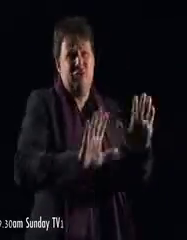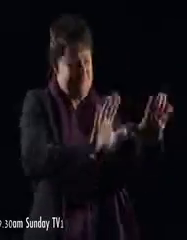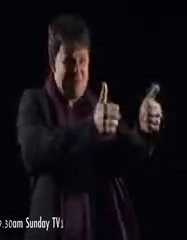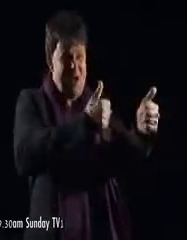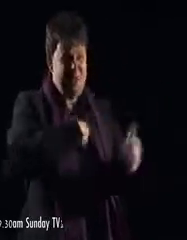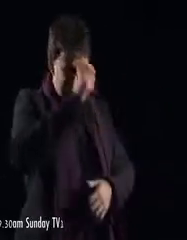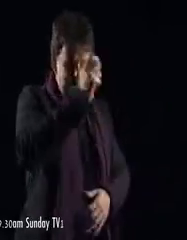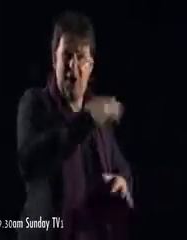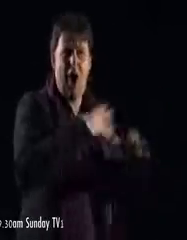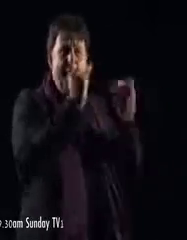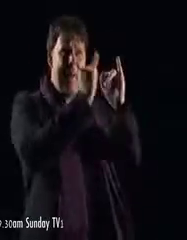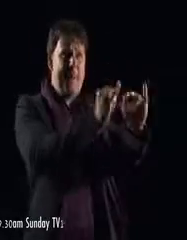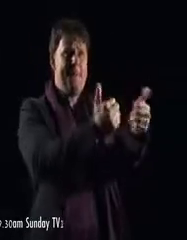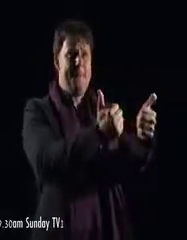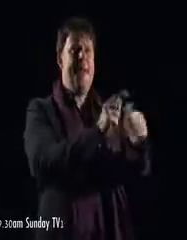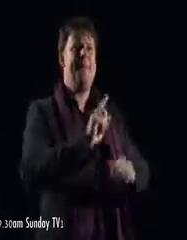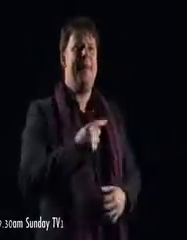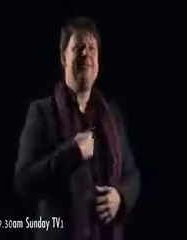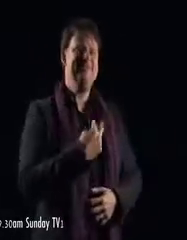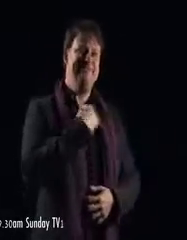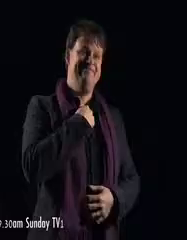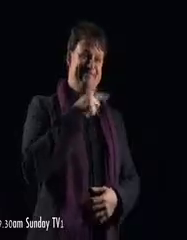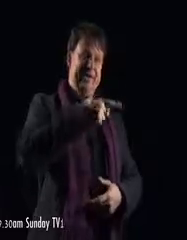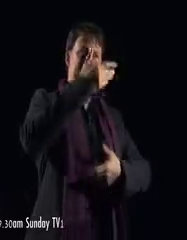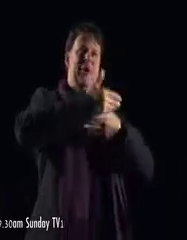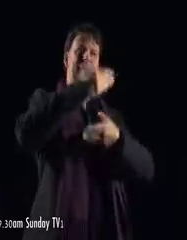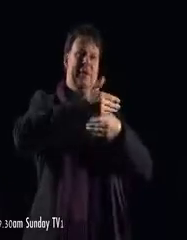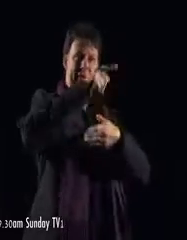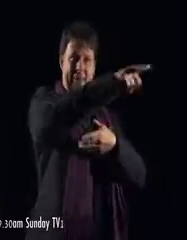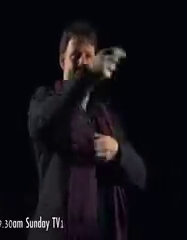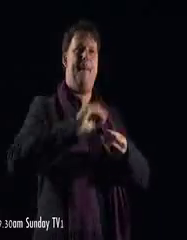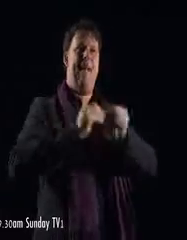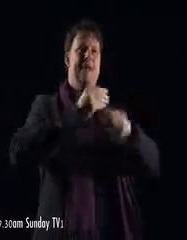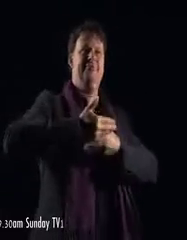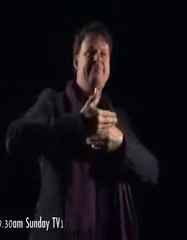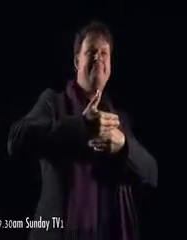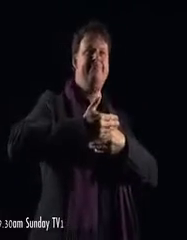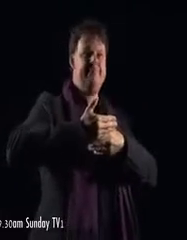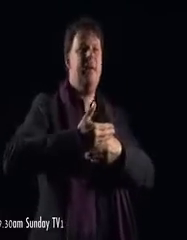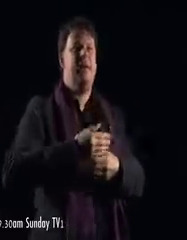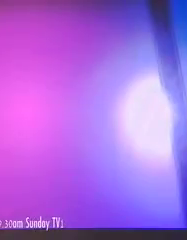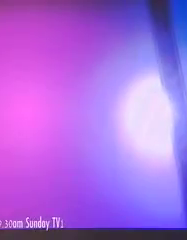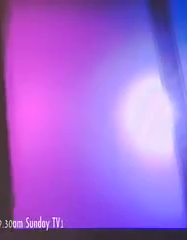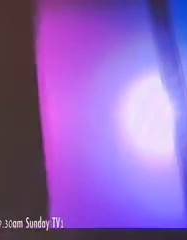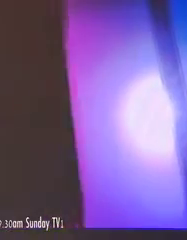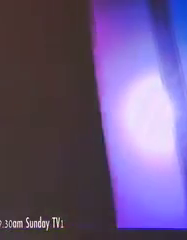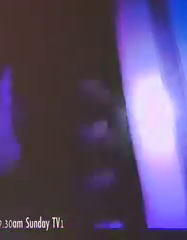natural reaction. You know, I don't blame them for that, but it's really gutting that they've created the barrier.